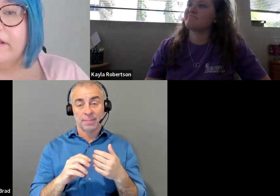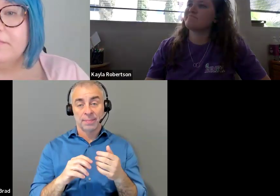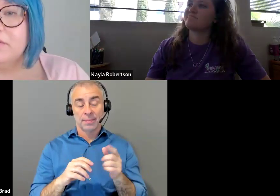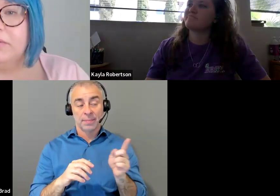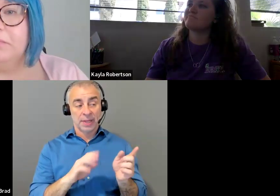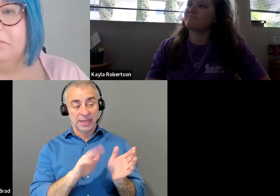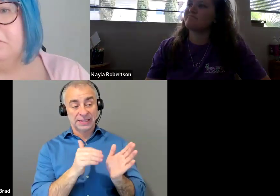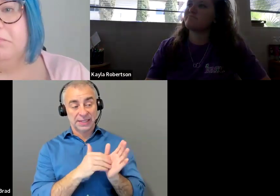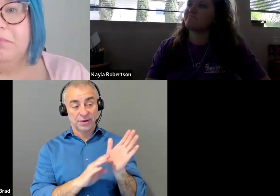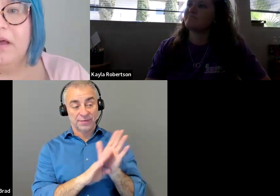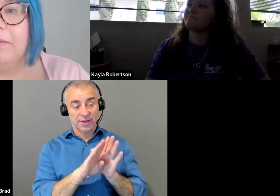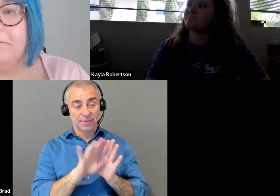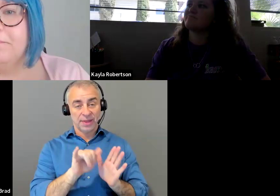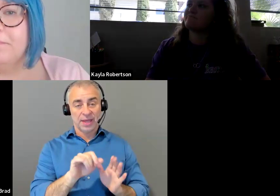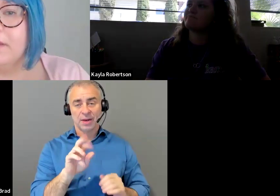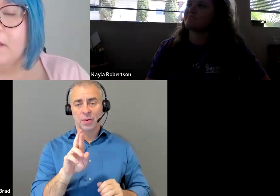center developed or